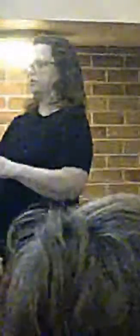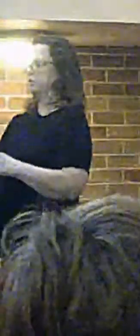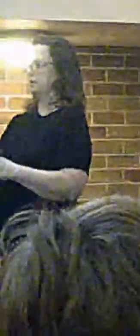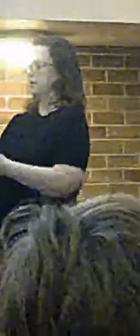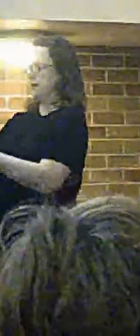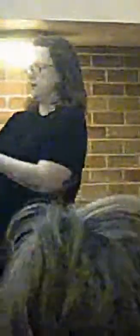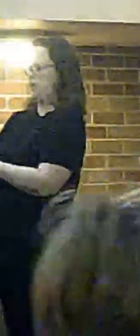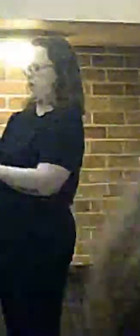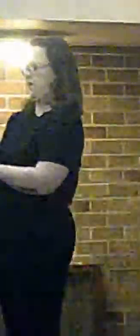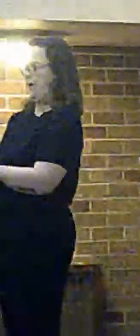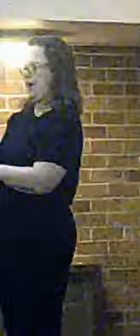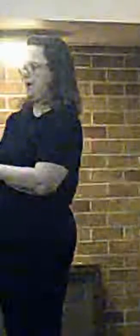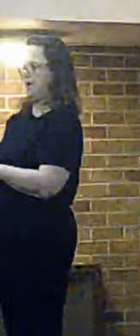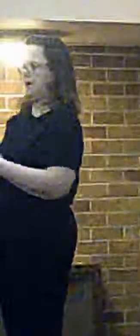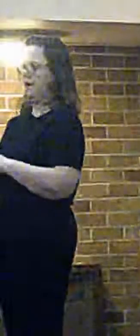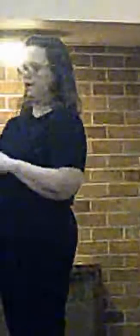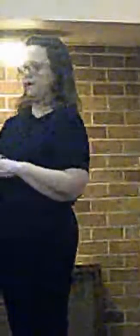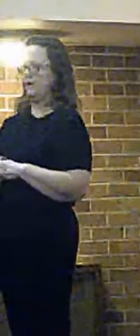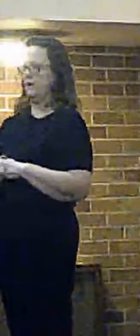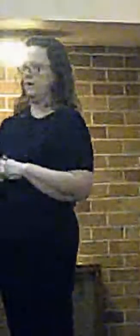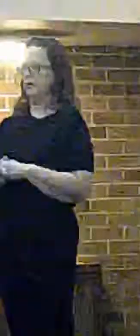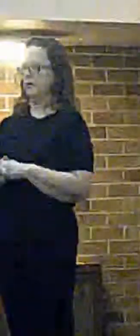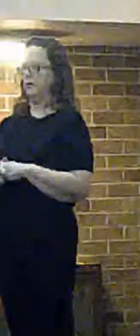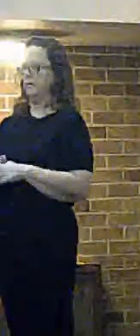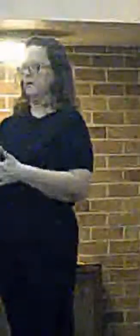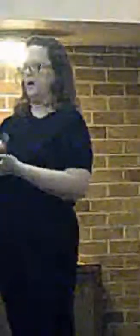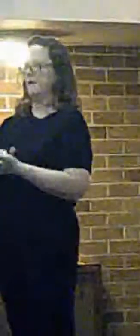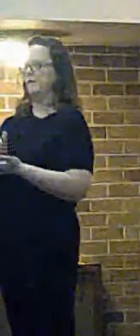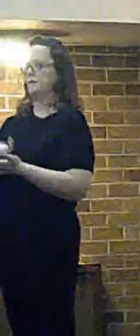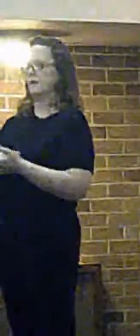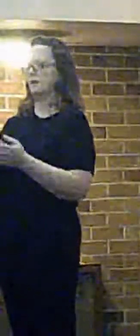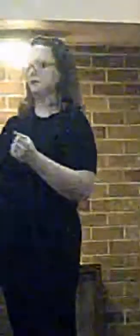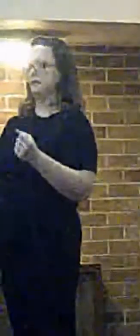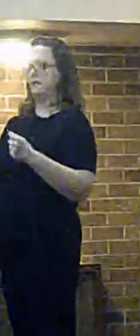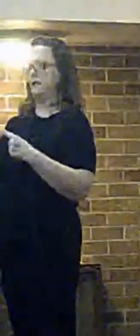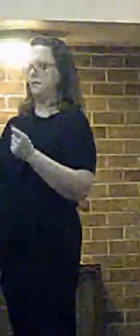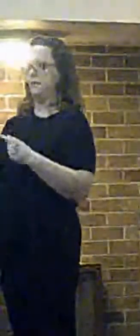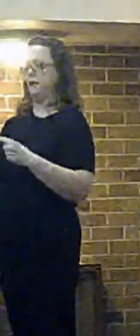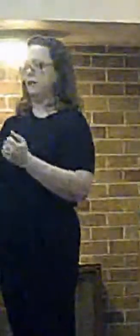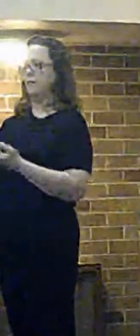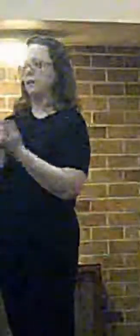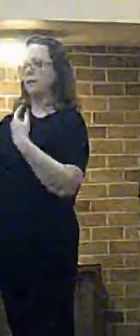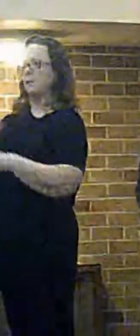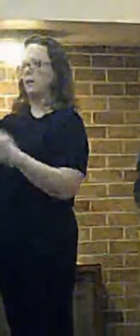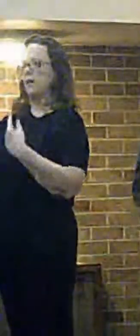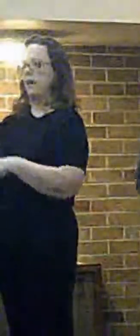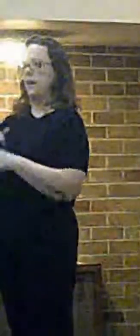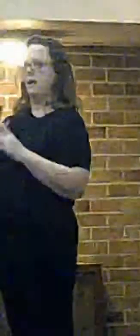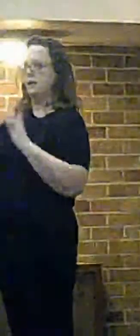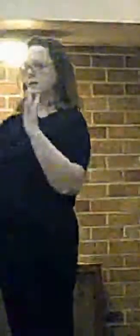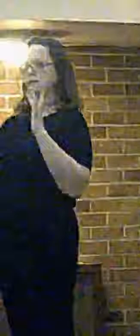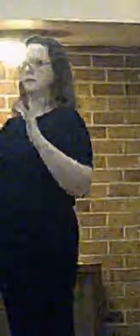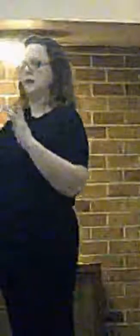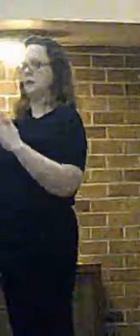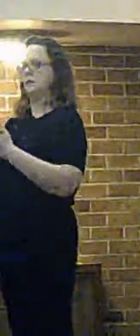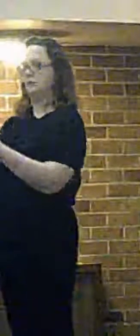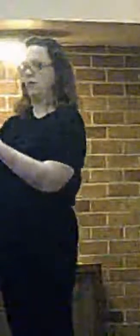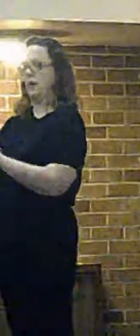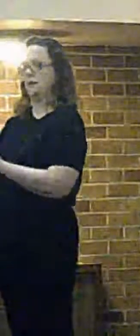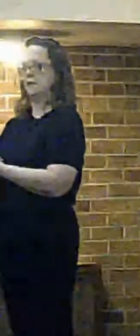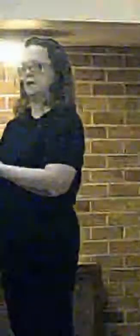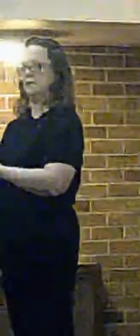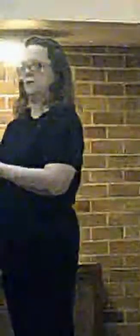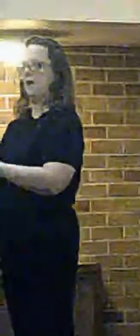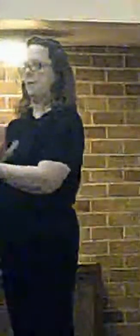fill out the survey. We've advertised it widely online, and we've even said that people don't have access to the internet. If they write in, then we'll send it